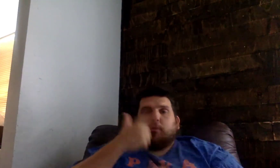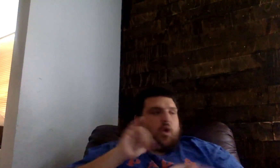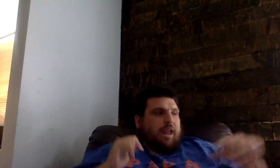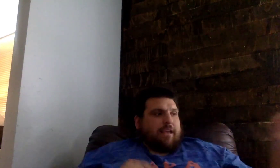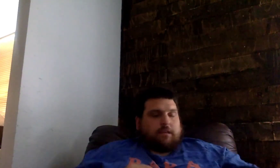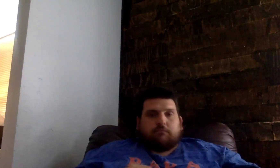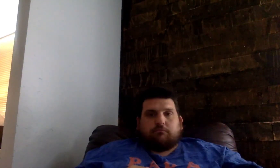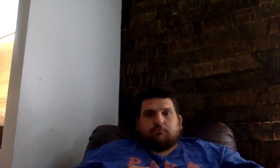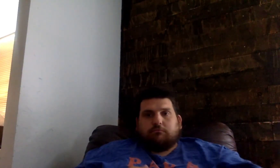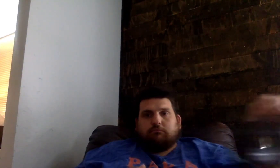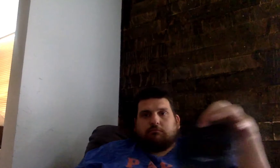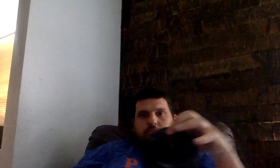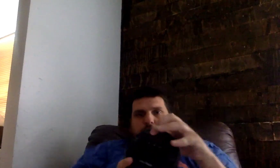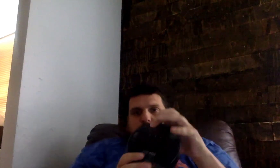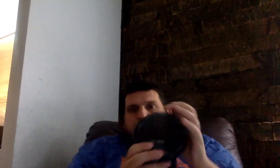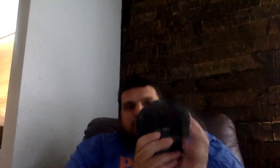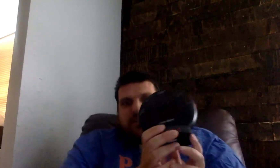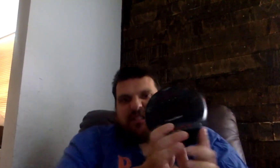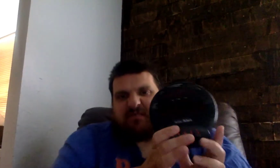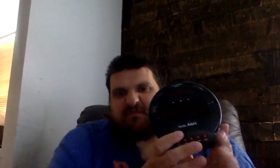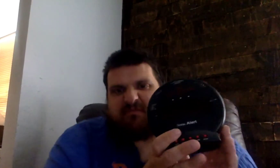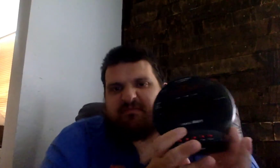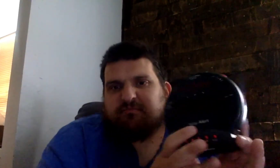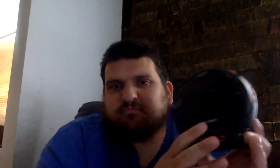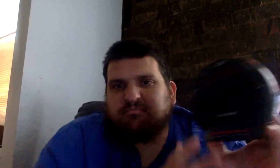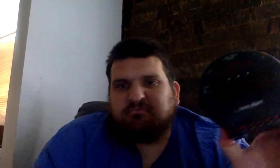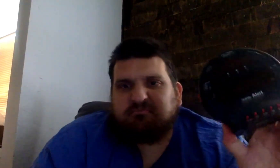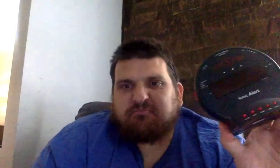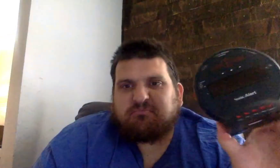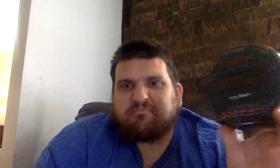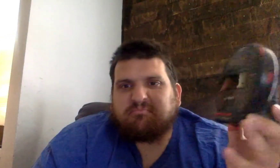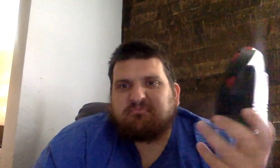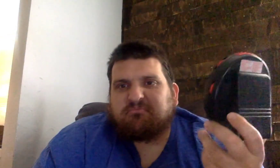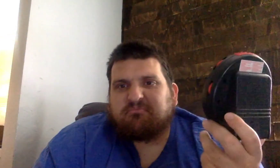My alarm that I wake up to in the morning is this.